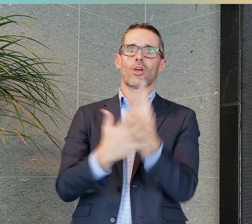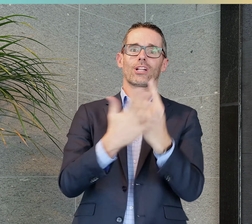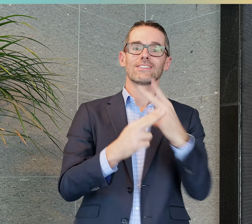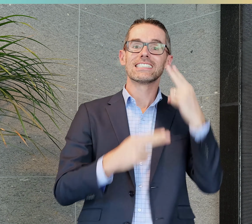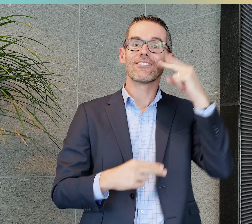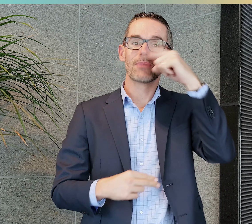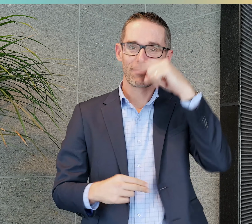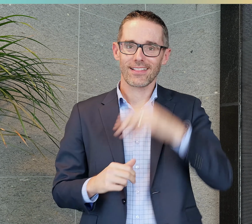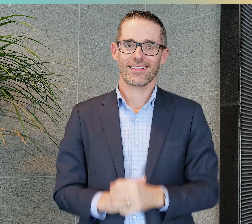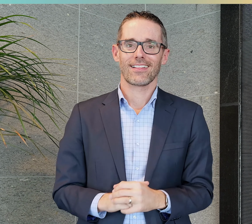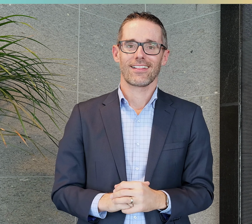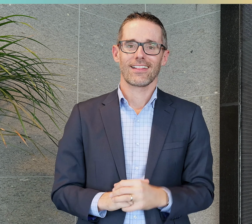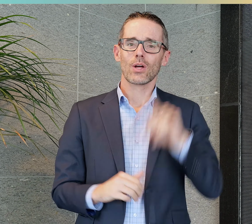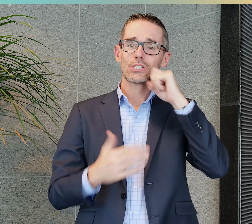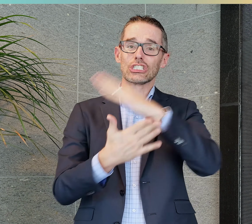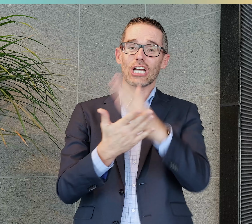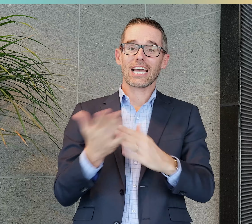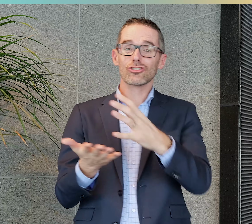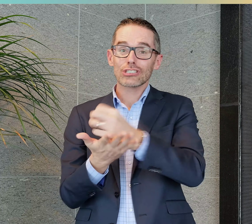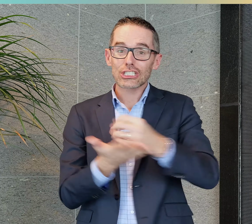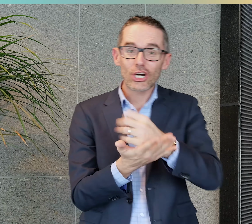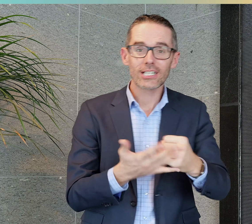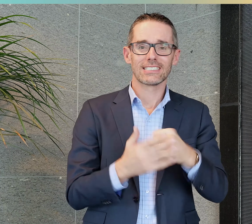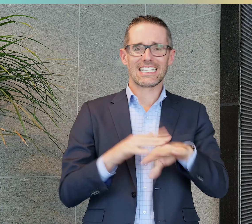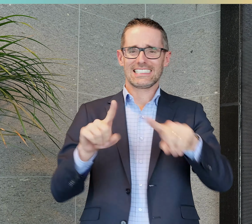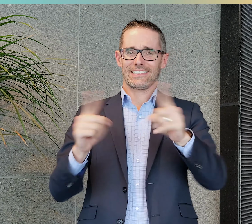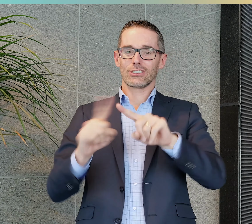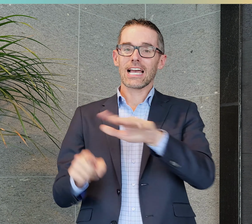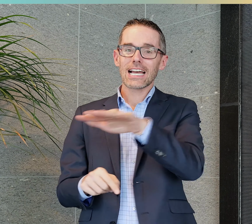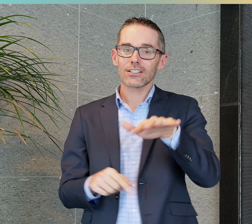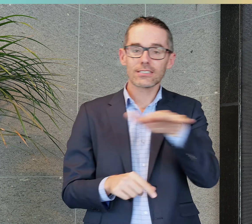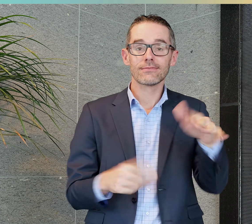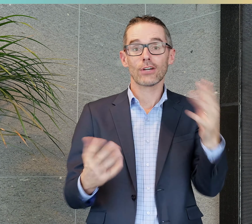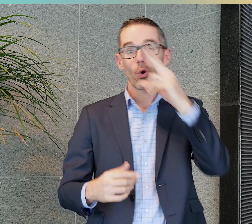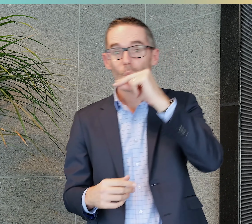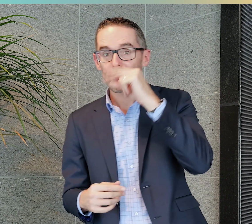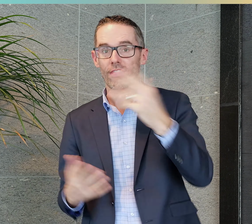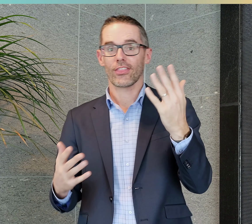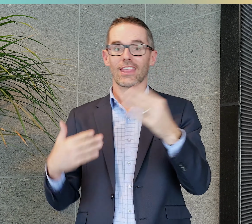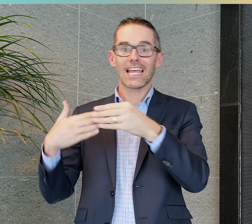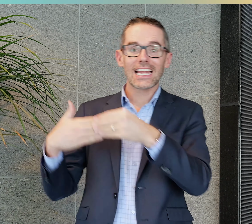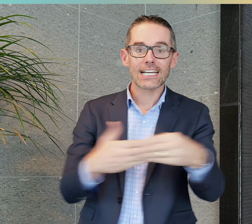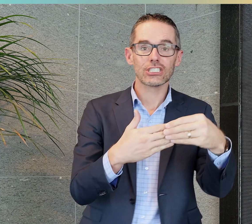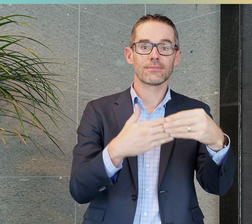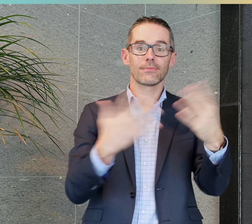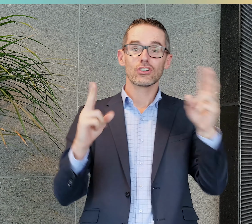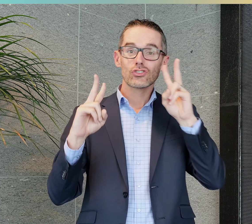This will further enhance opportunities for deaf people. We'll be sharing resources around youth, leadership,